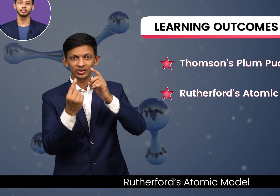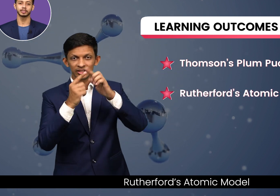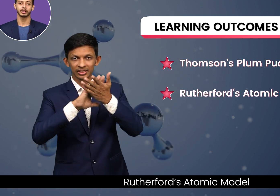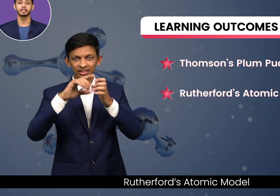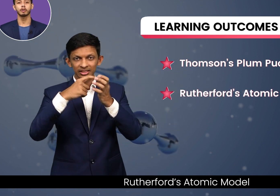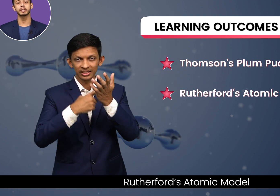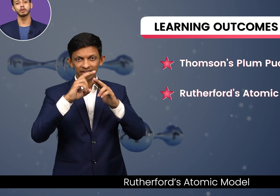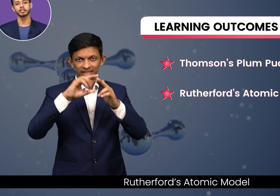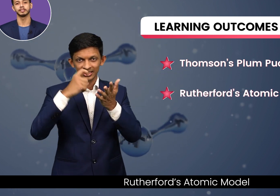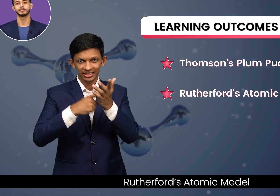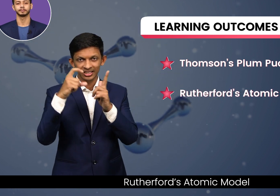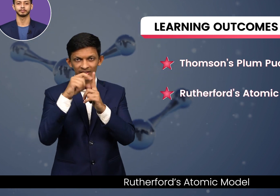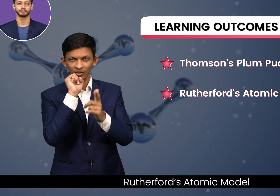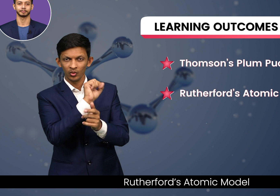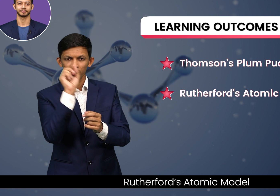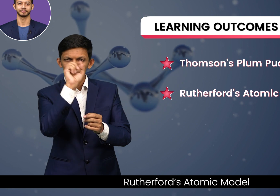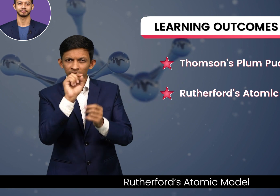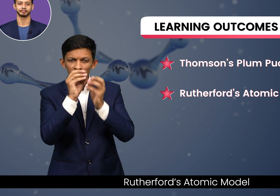Rutherford's atomic model,